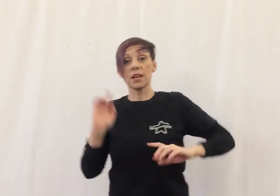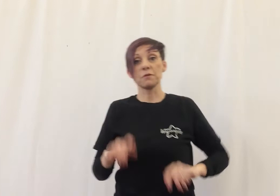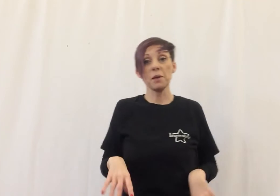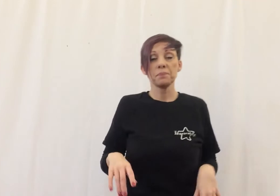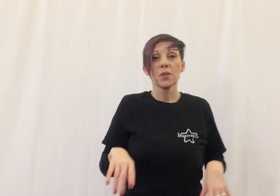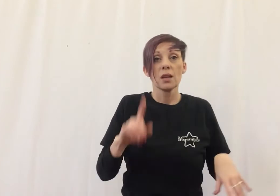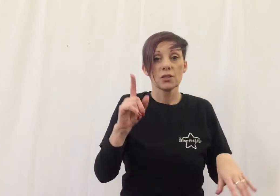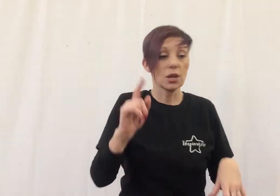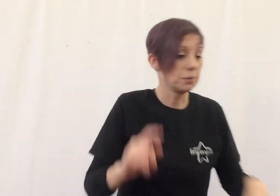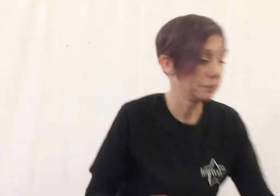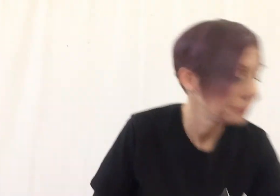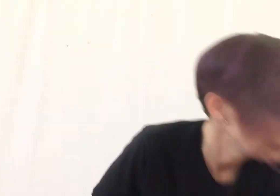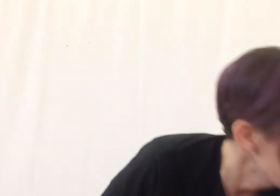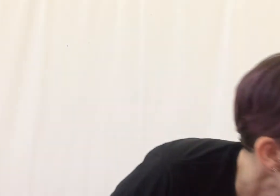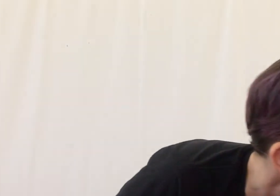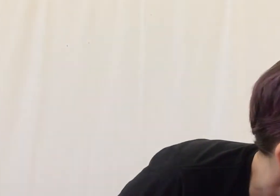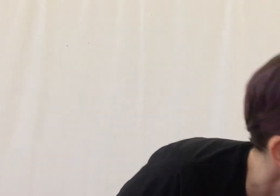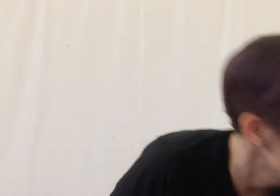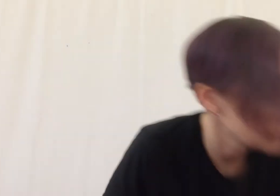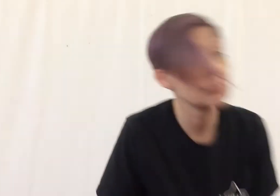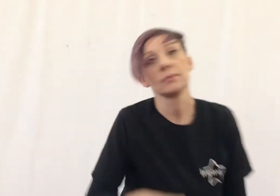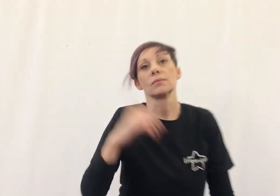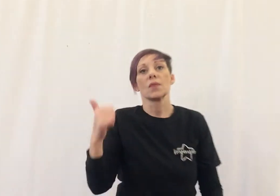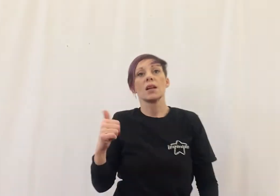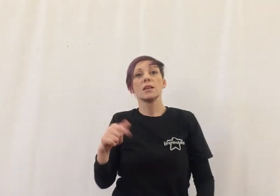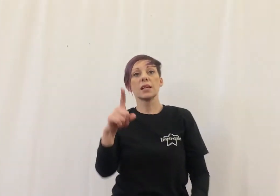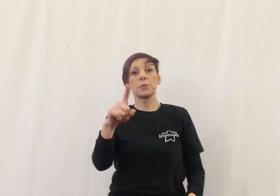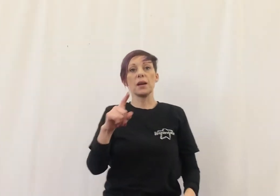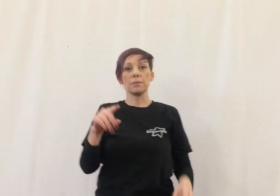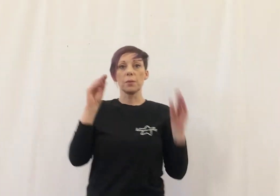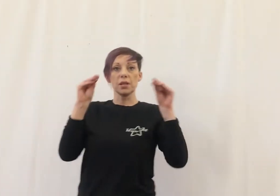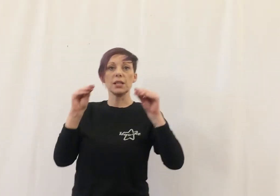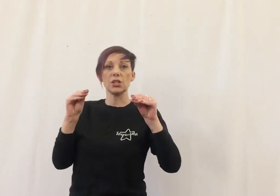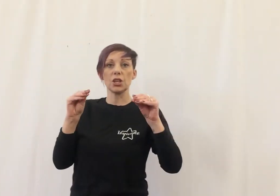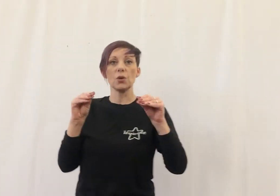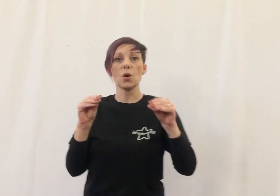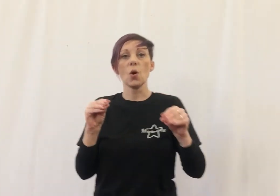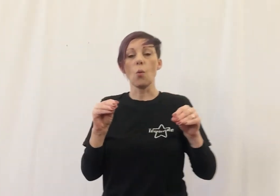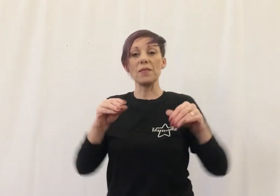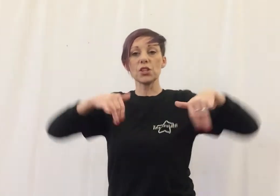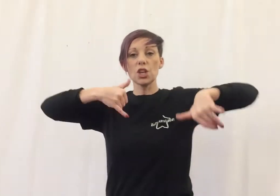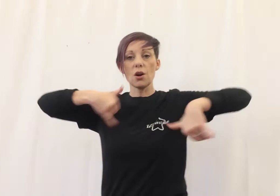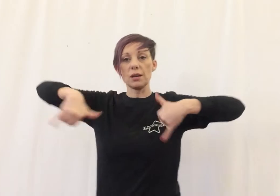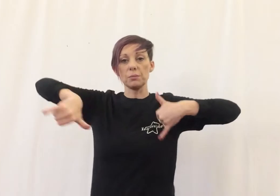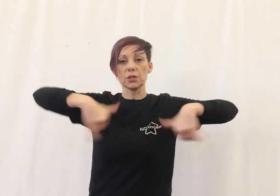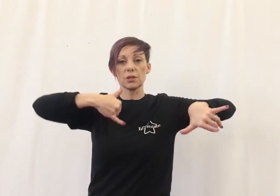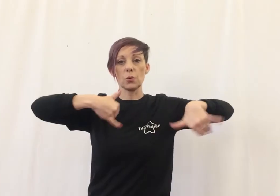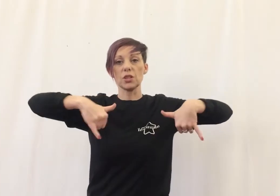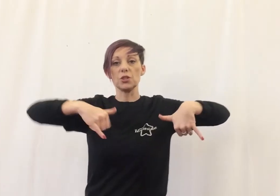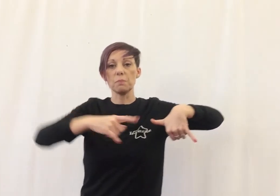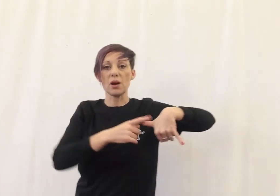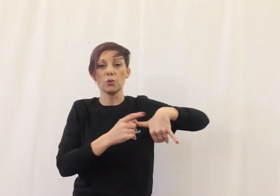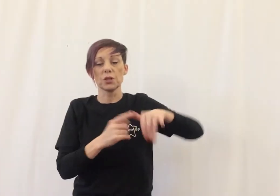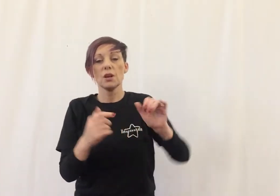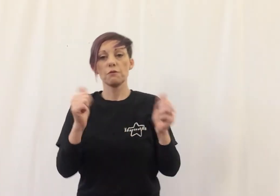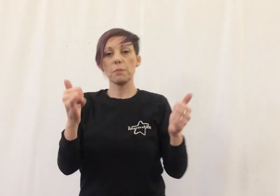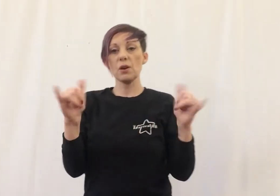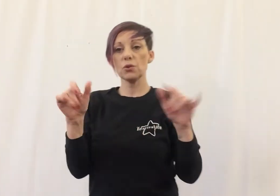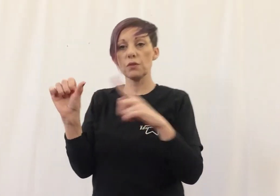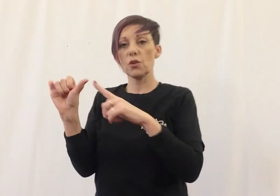fun. So, next bit I'm going to teach you when the chimes, so we're going to do bells. For bells, you've got